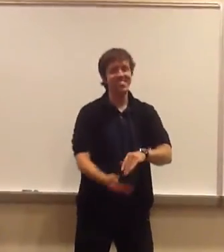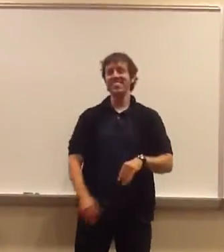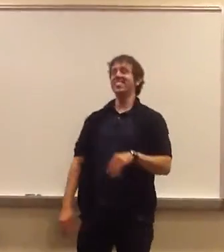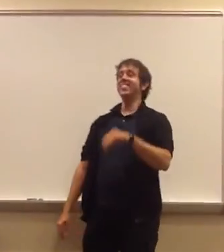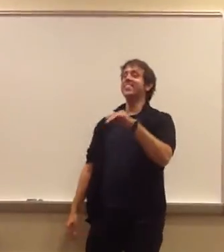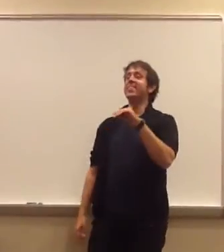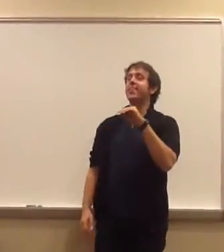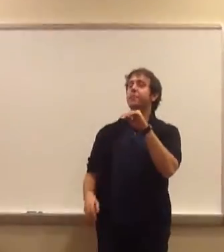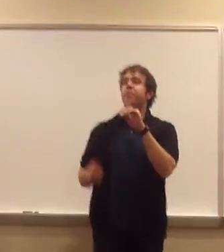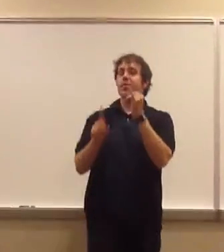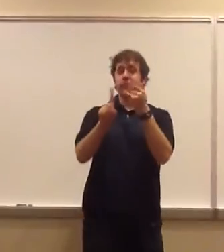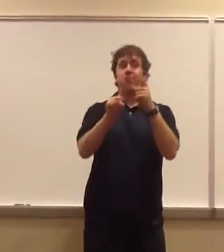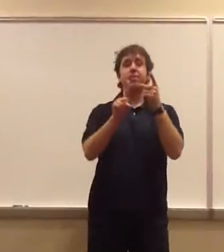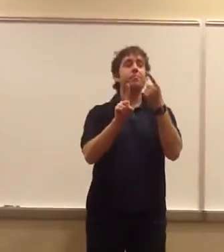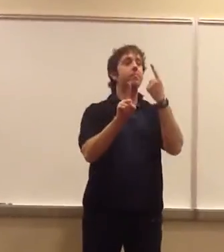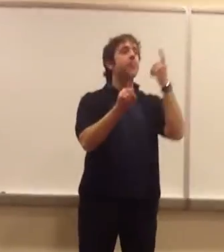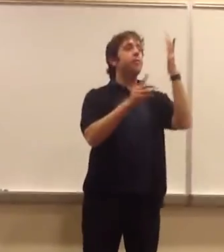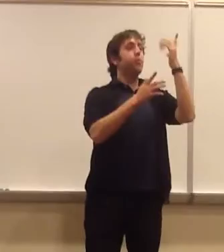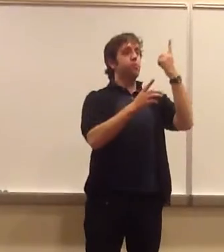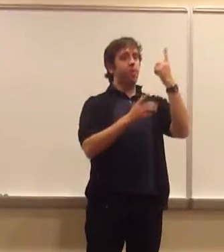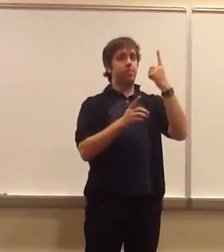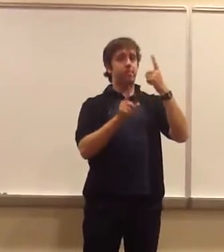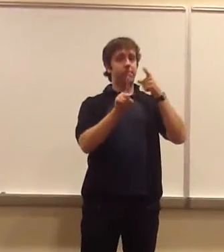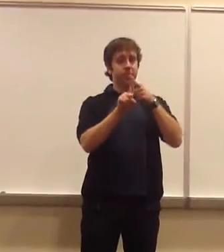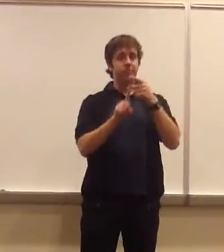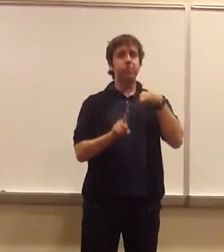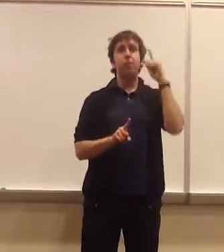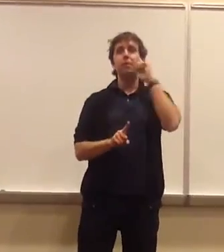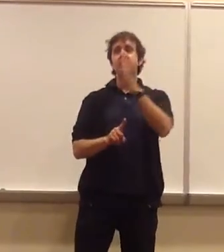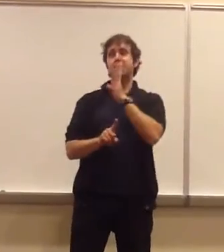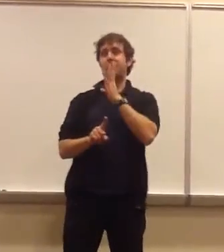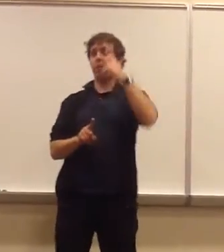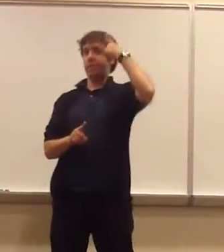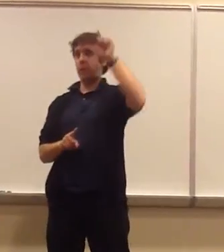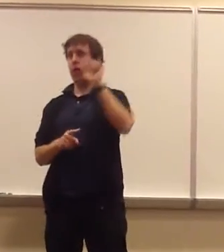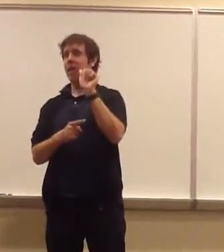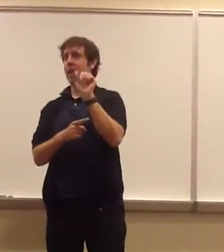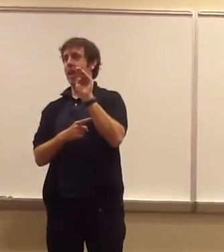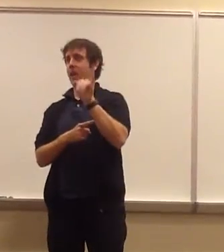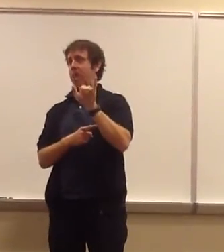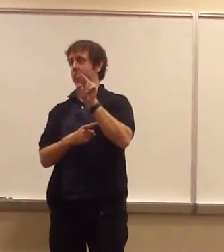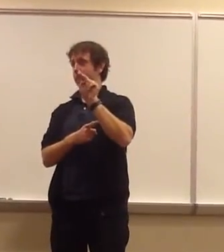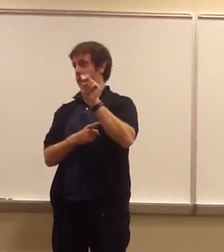Well, hello again. Actually, I did have one other point.